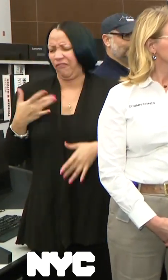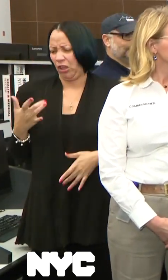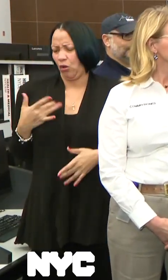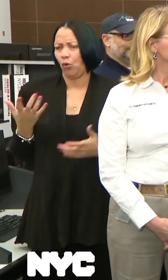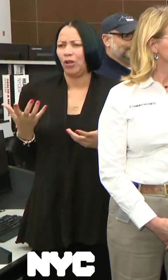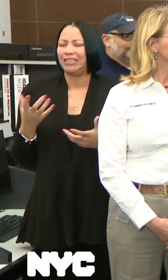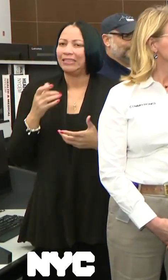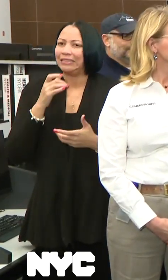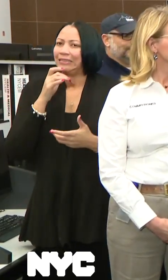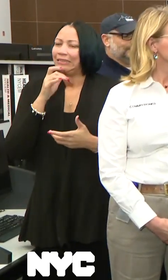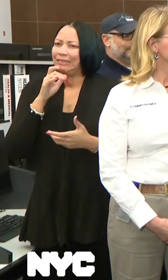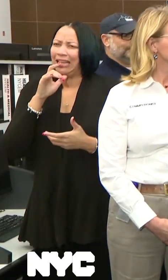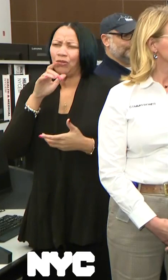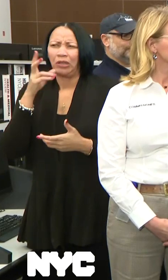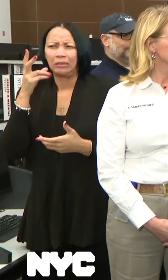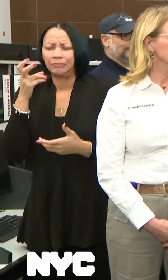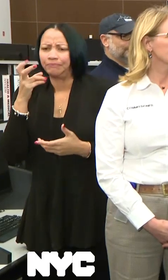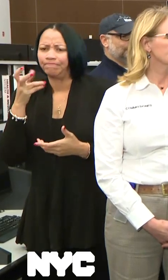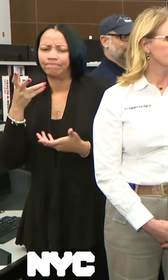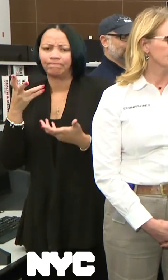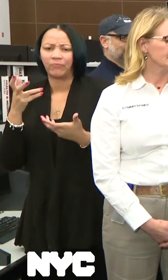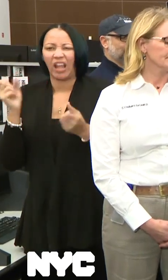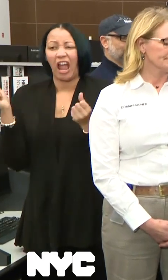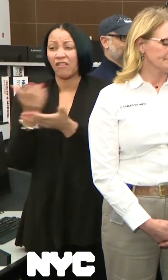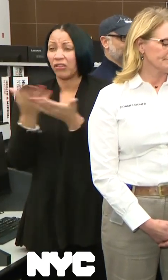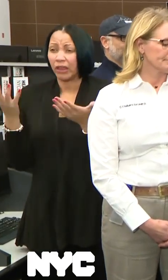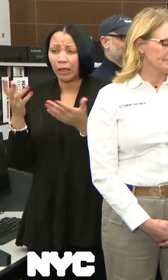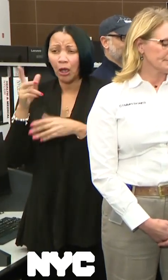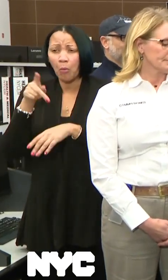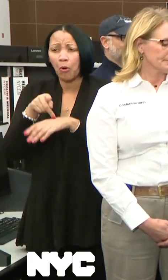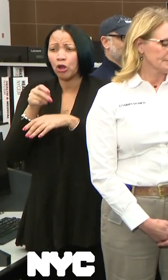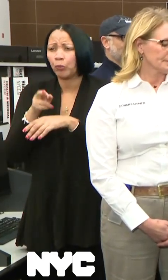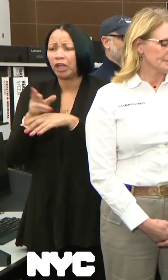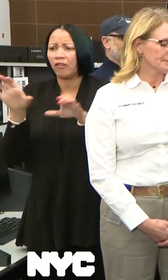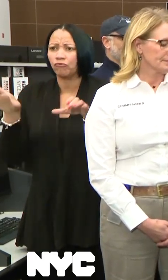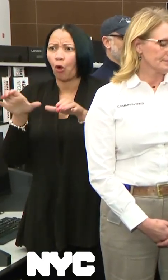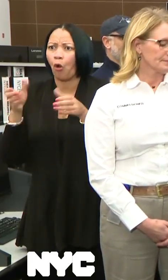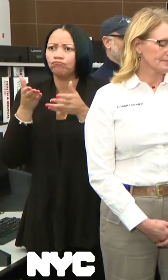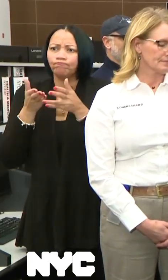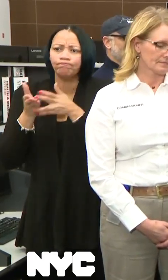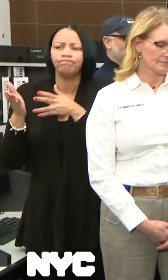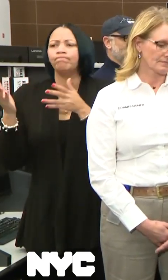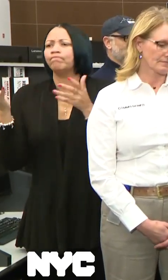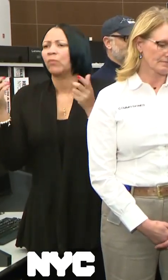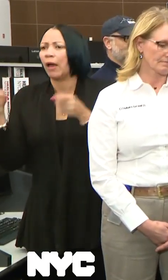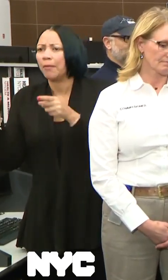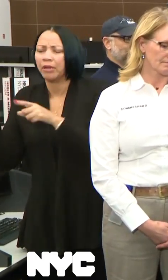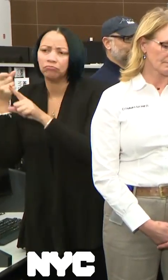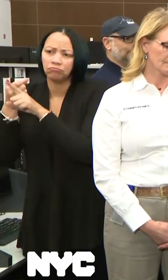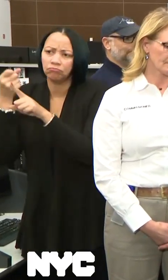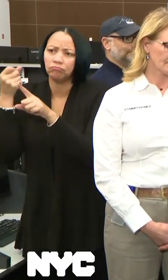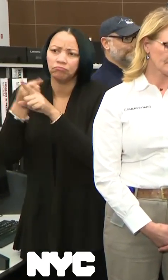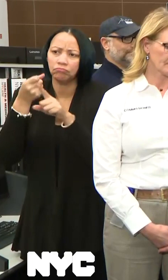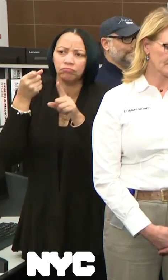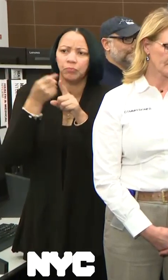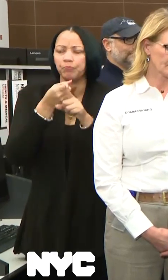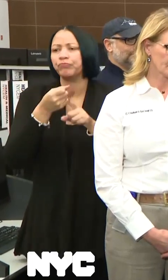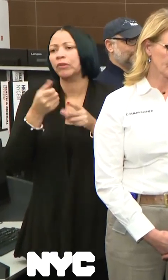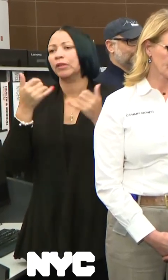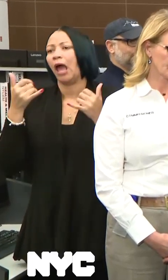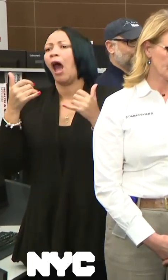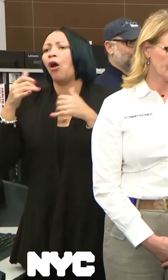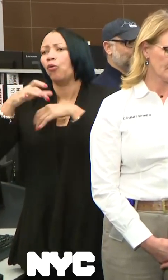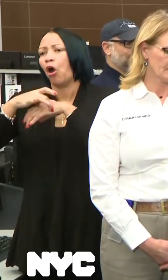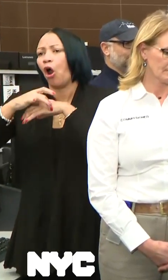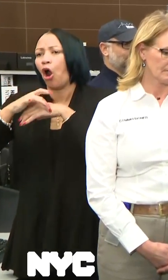not even believable that after everything Puerto Rico has suffered, that now these earthquakes are causing more and